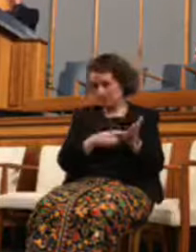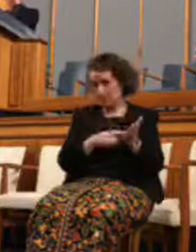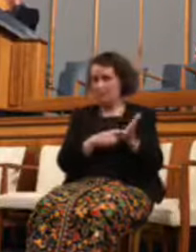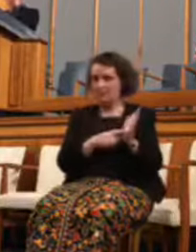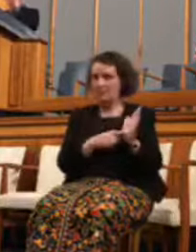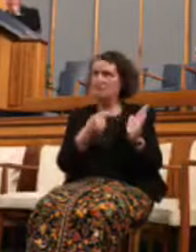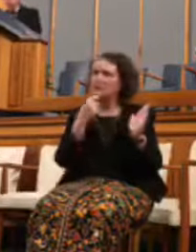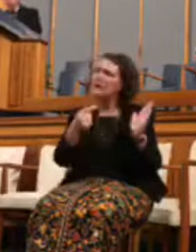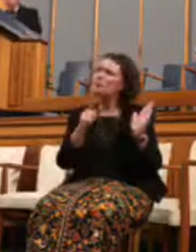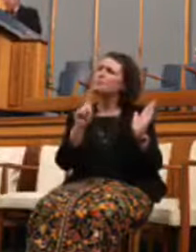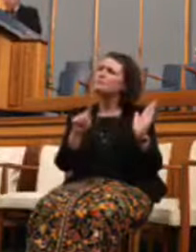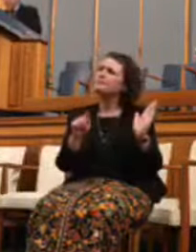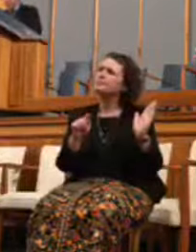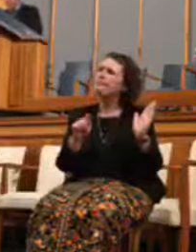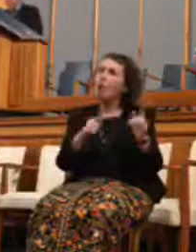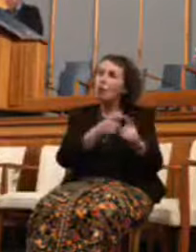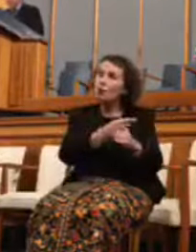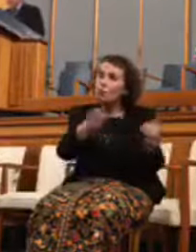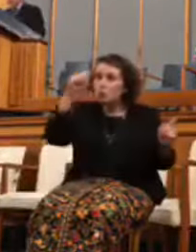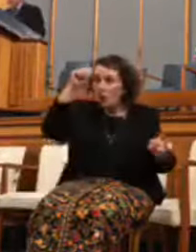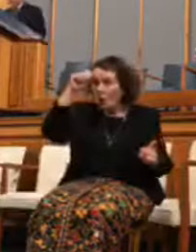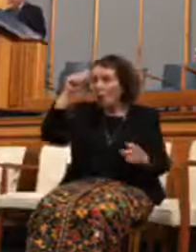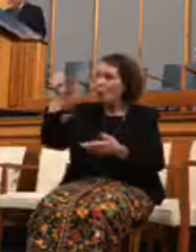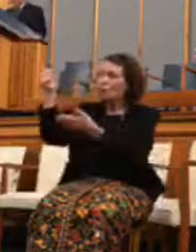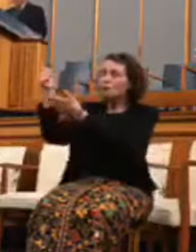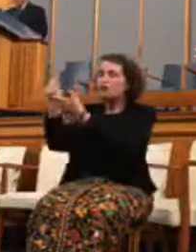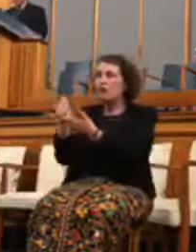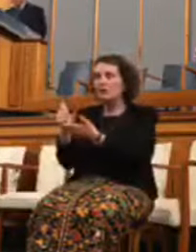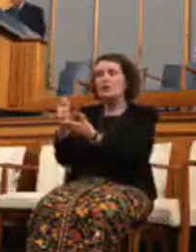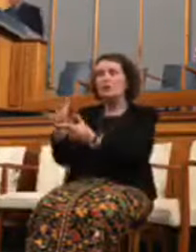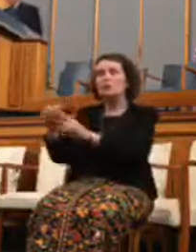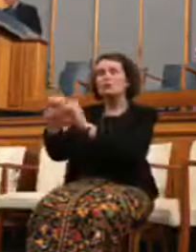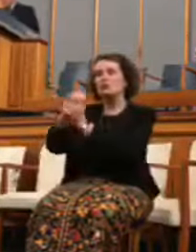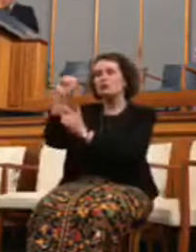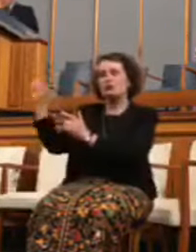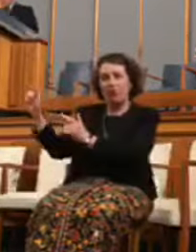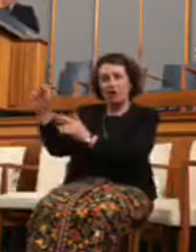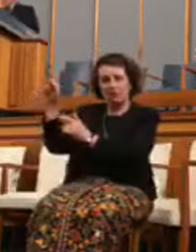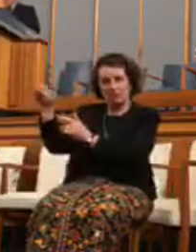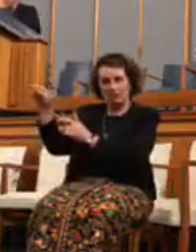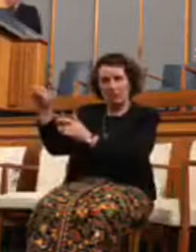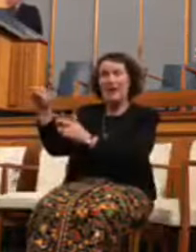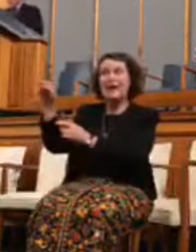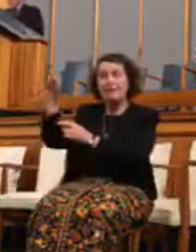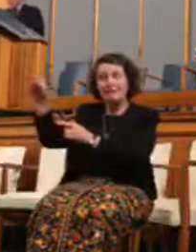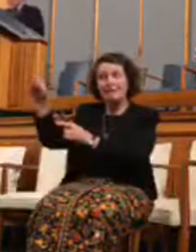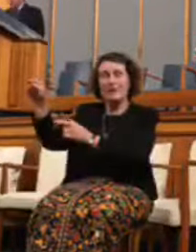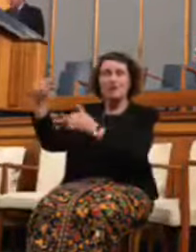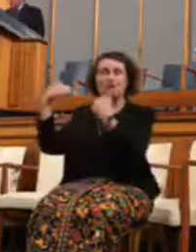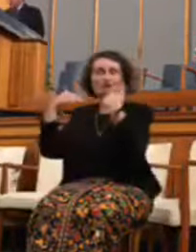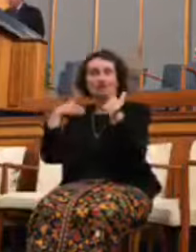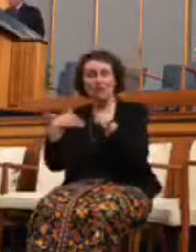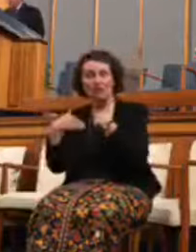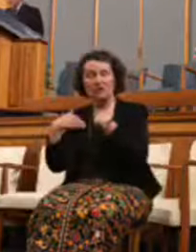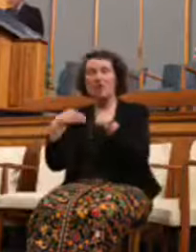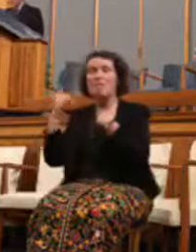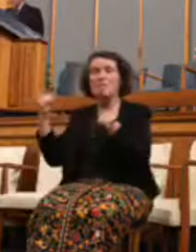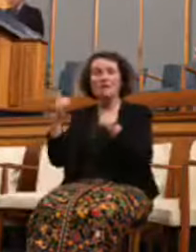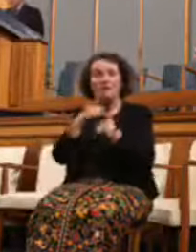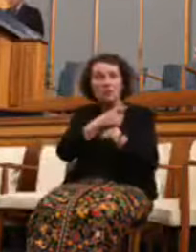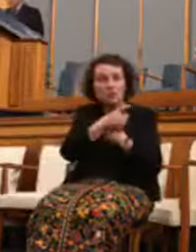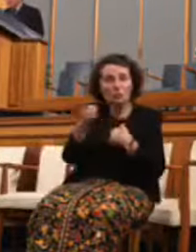passage, it says, for ye know the grace of our Lord Jesus Christ, that though he was rich, yet for your